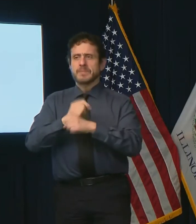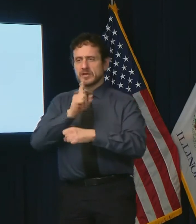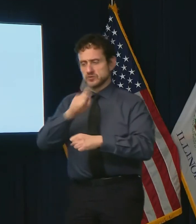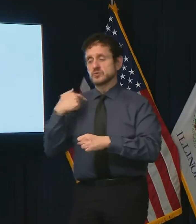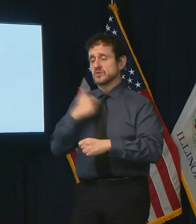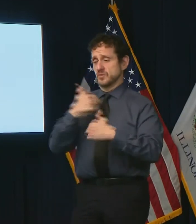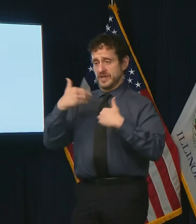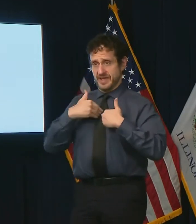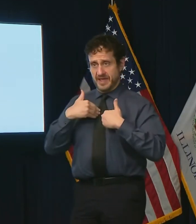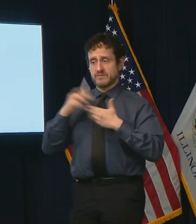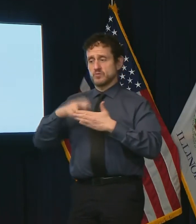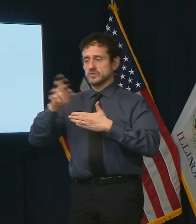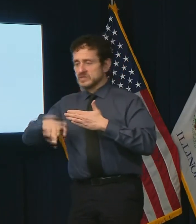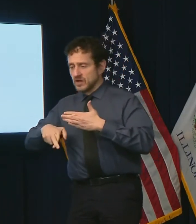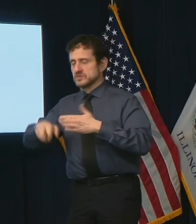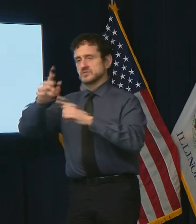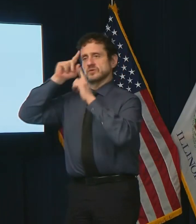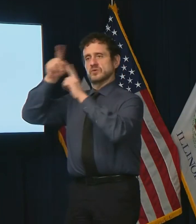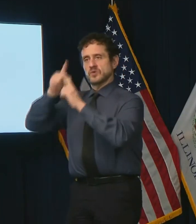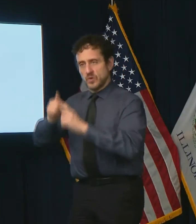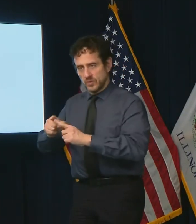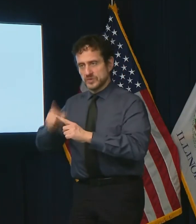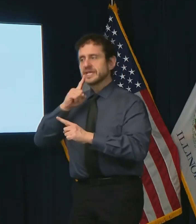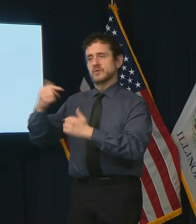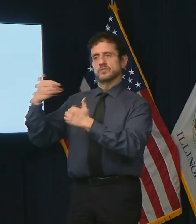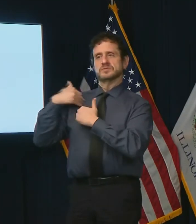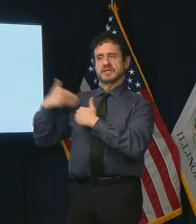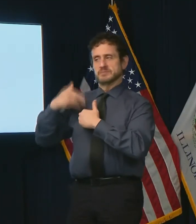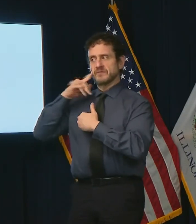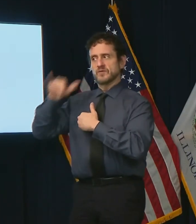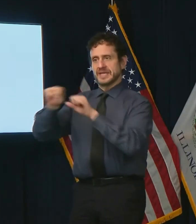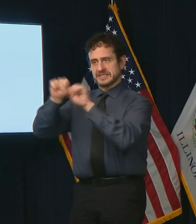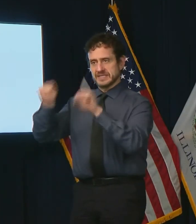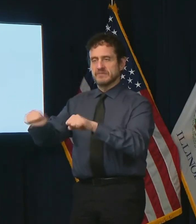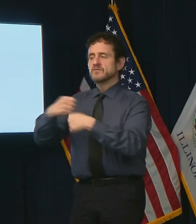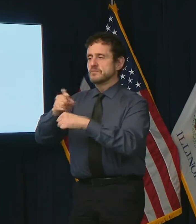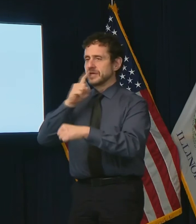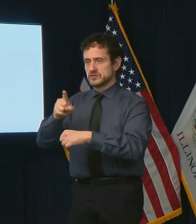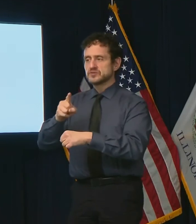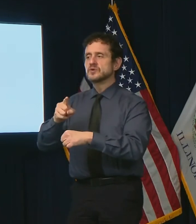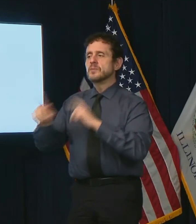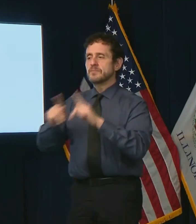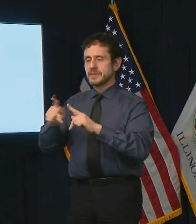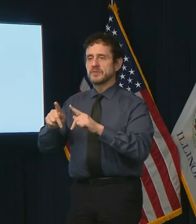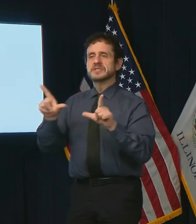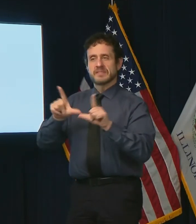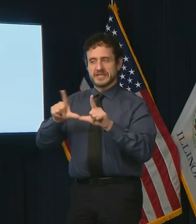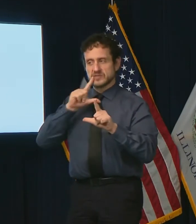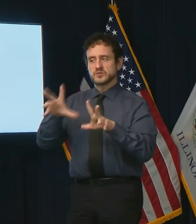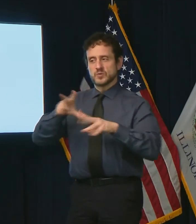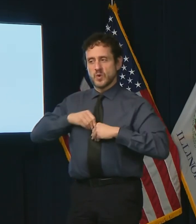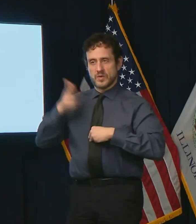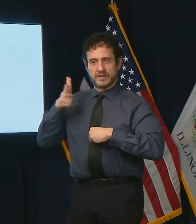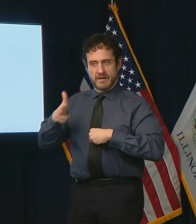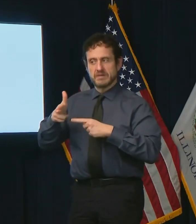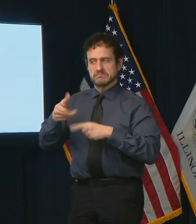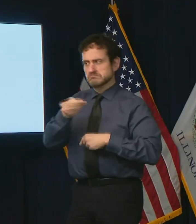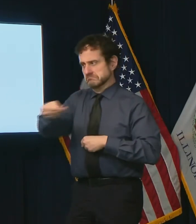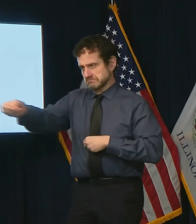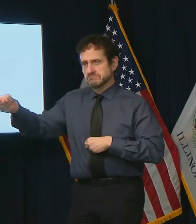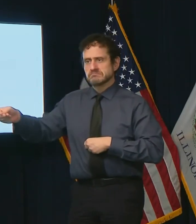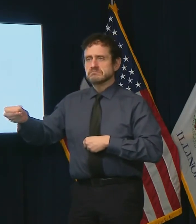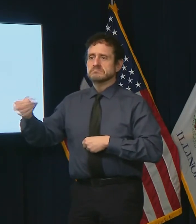we have outcomes, goals, and accountability in that system. We certainly want to bring down that backlog. As